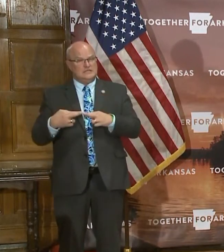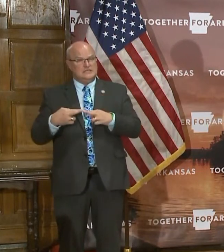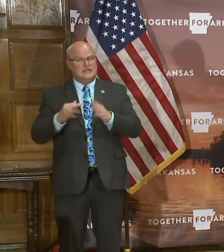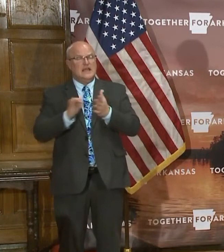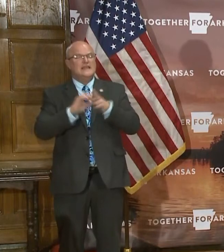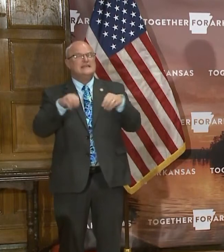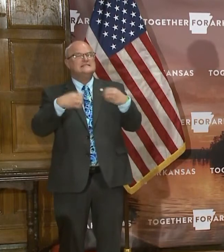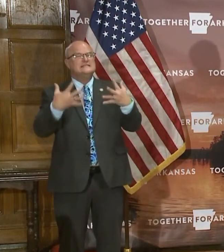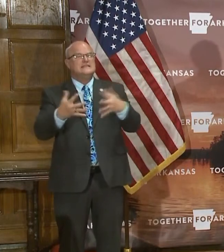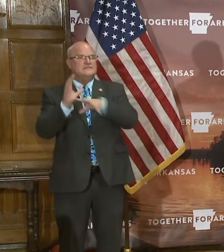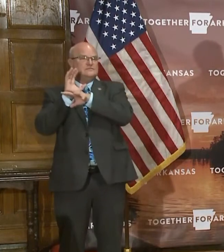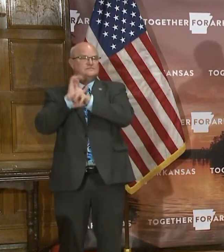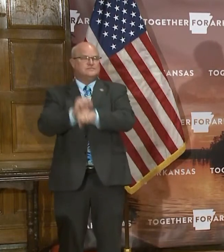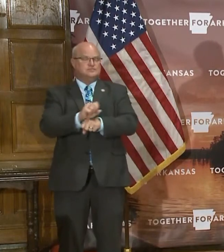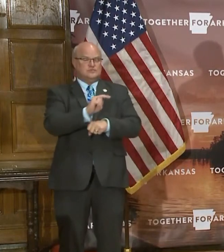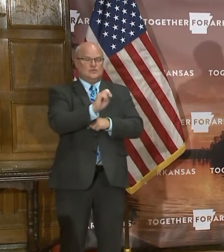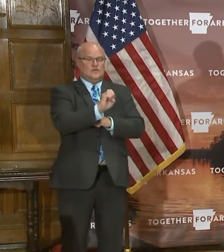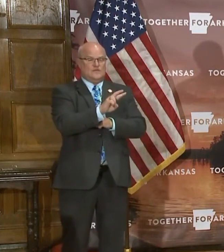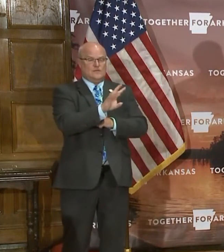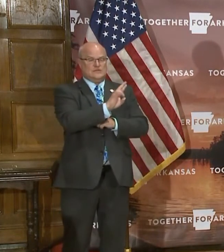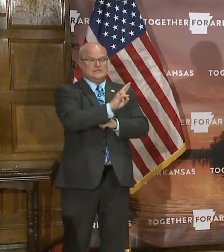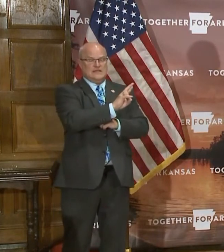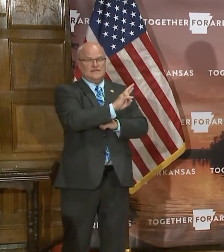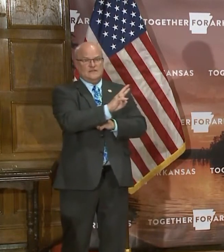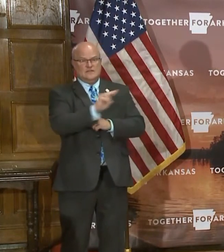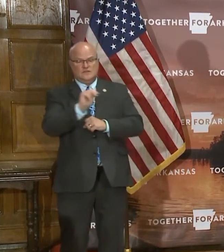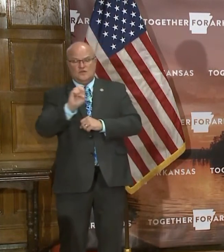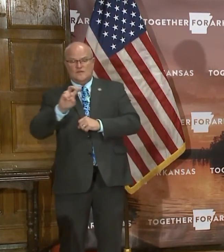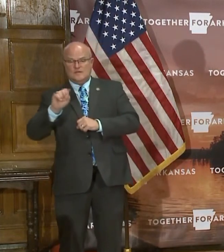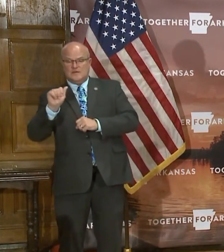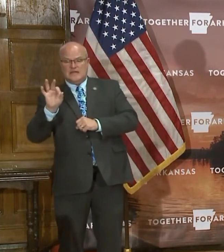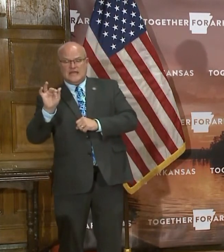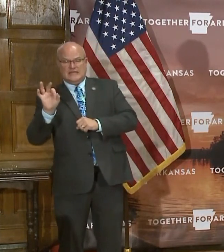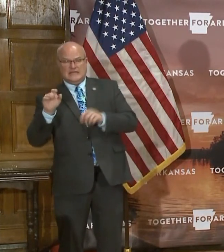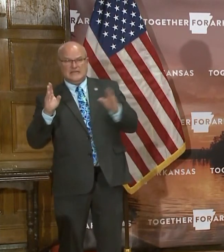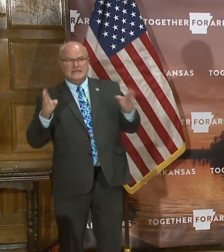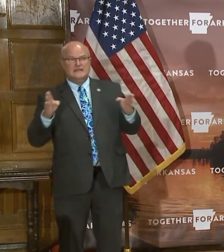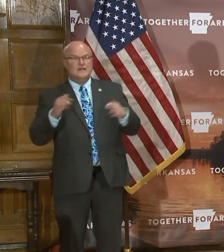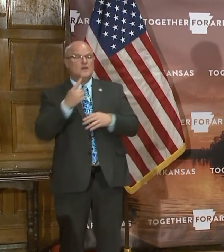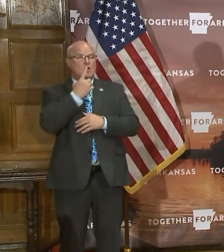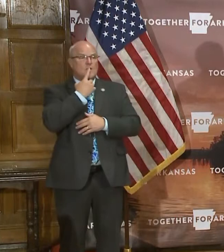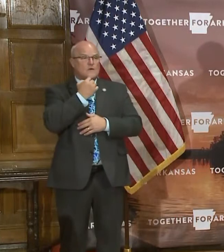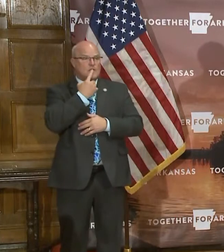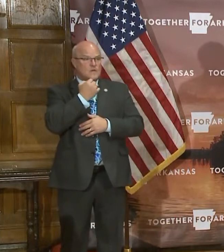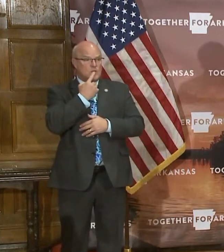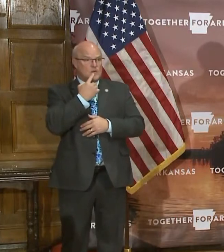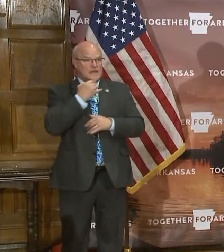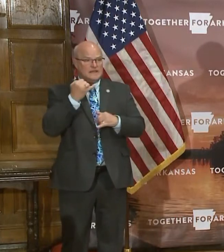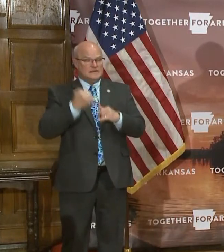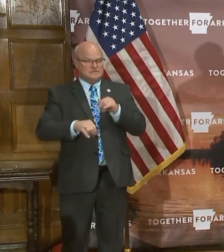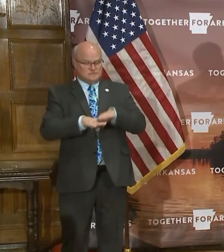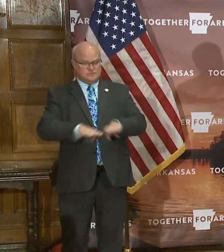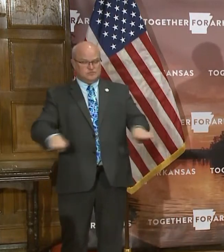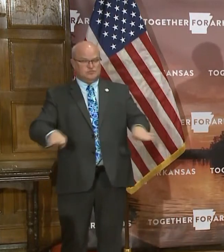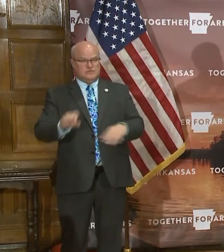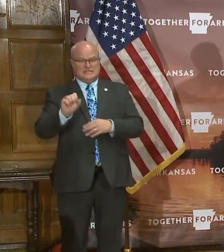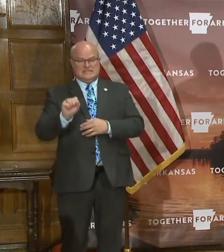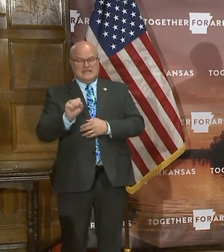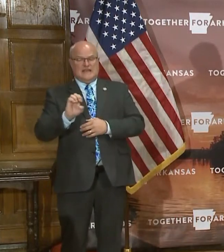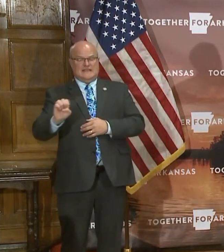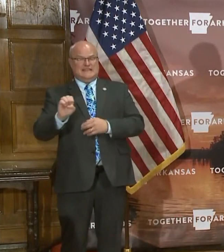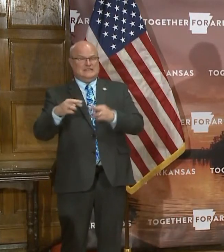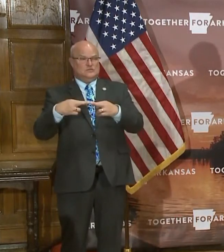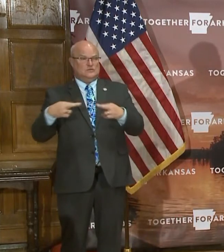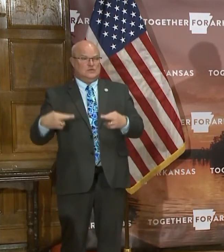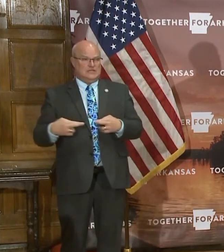gives you the trend line from November 7th to November 19th. The red and the last one here is the southeast